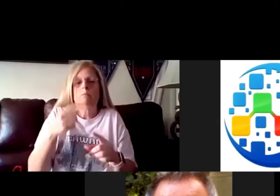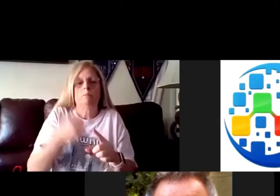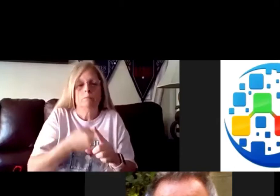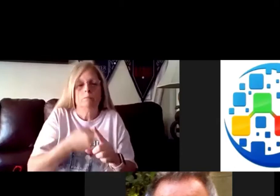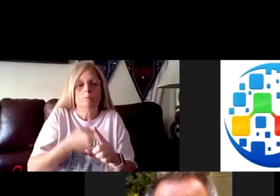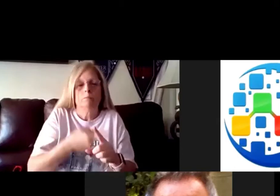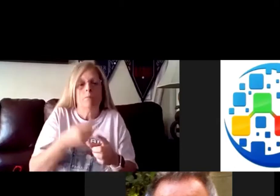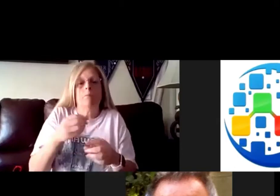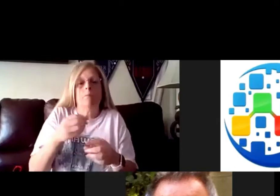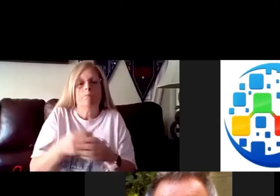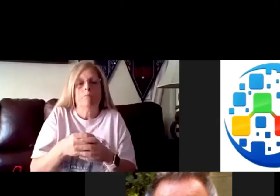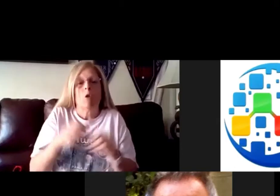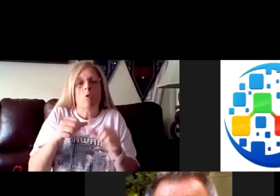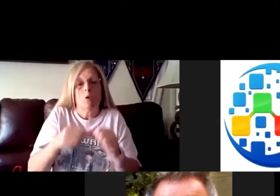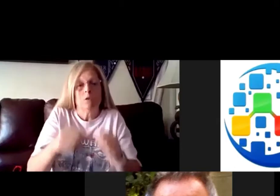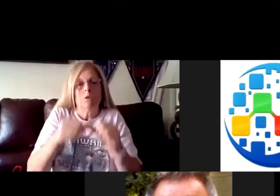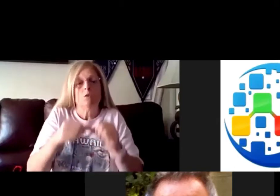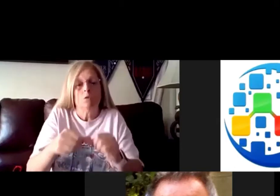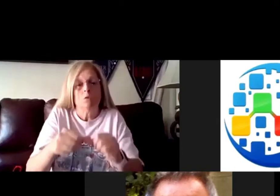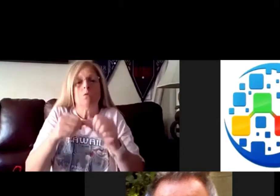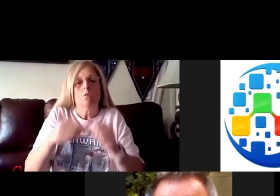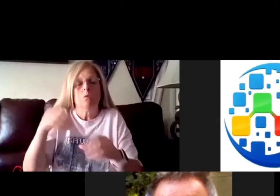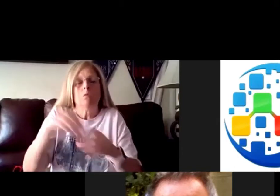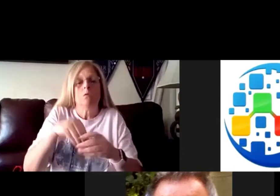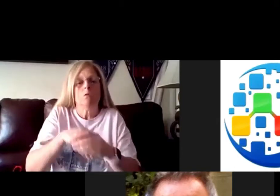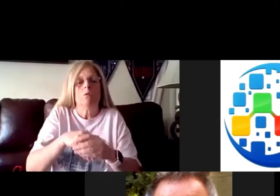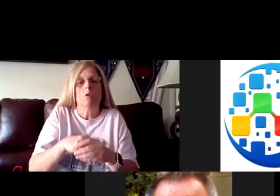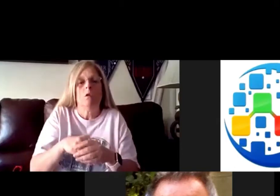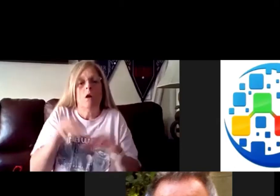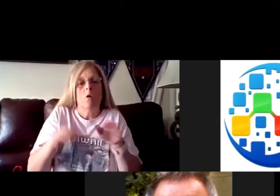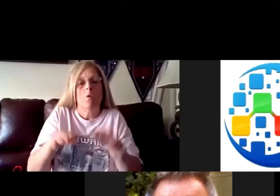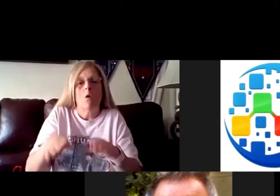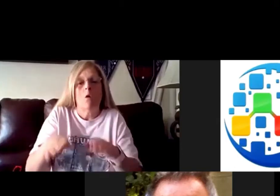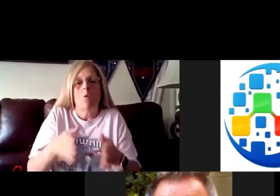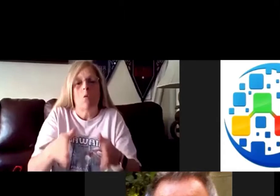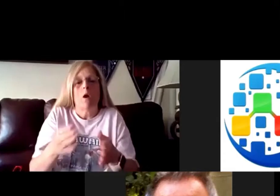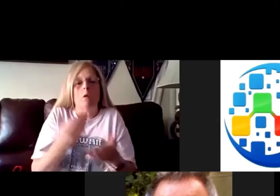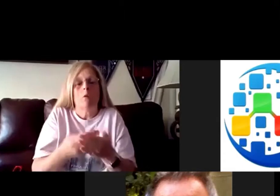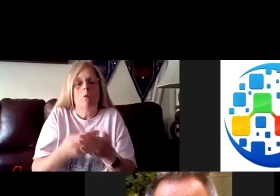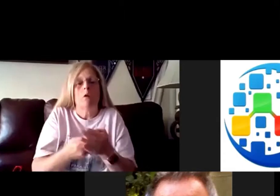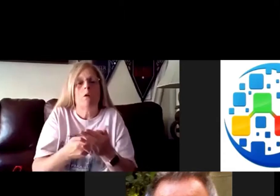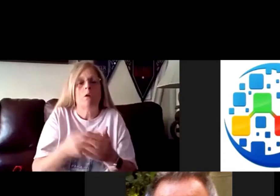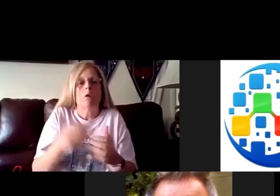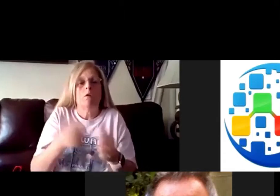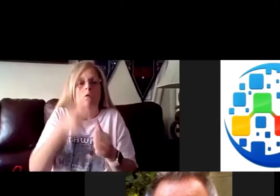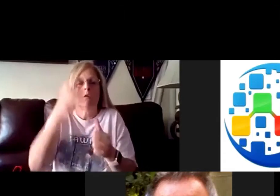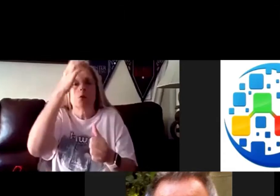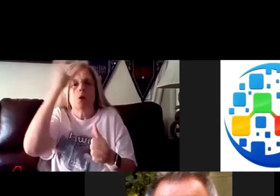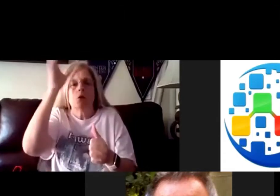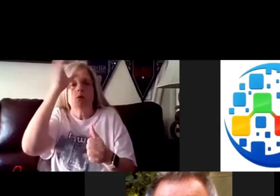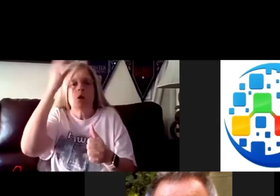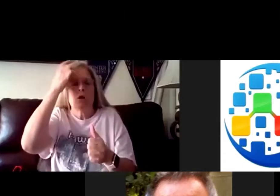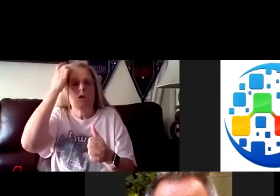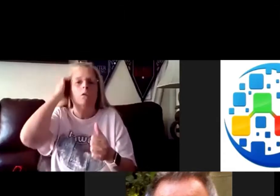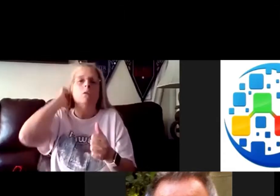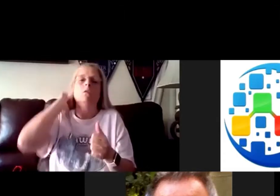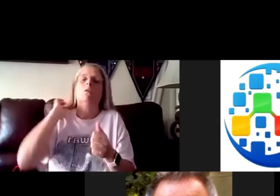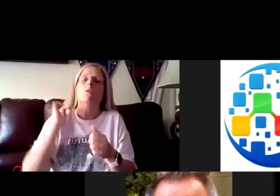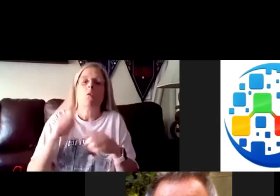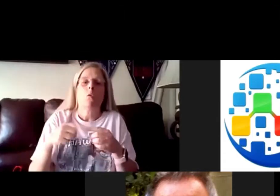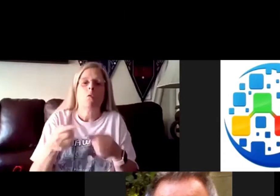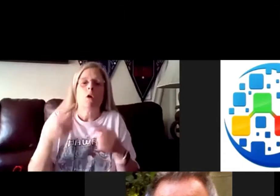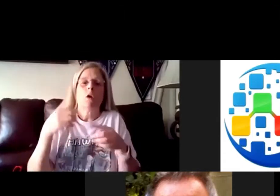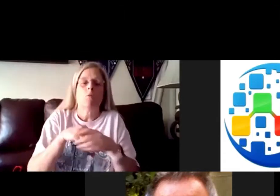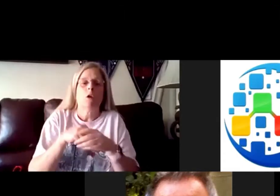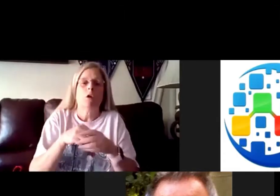why we're all here, to build that residual income, that walkaway money. The first concept is we come in and look at Onpassive and start our